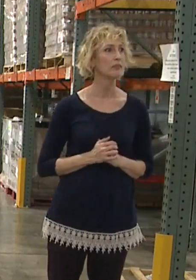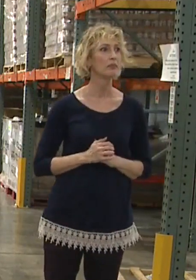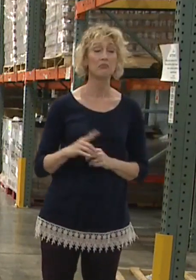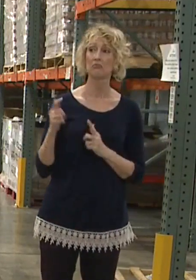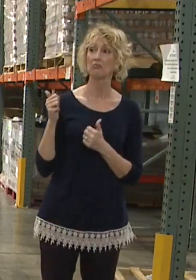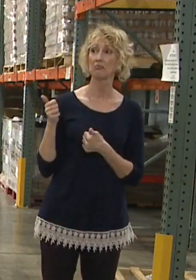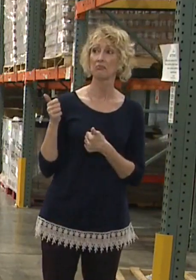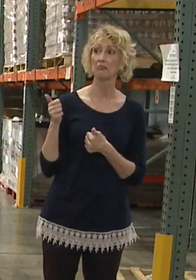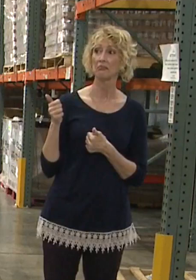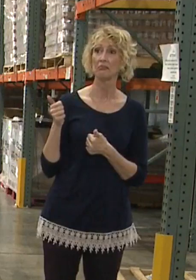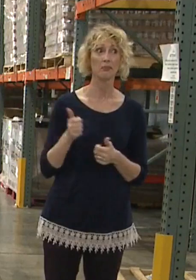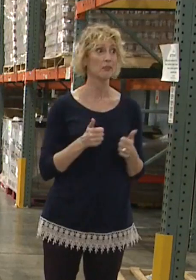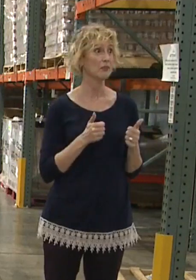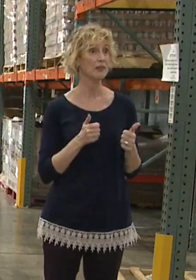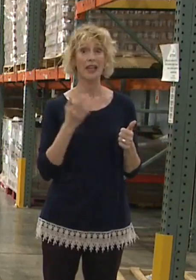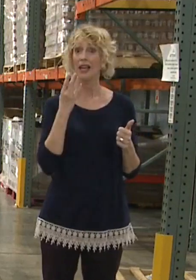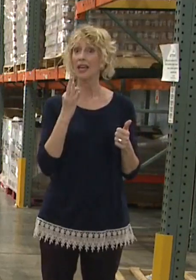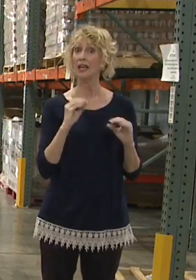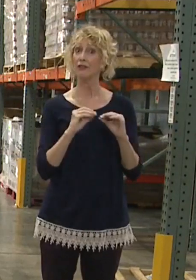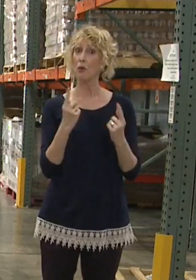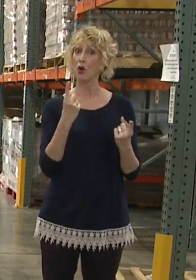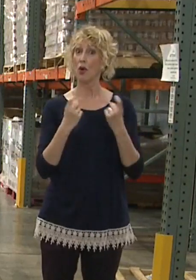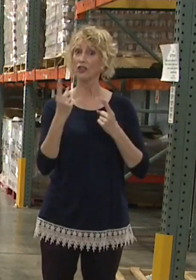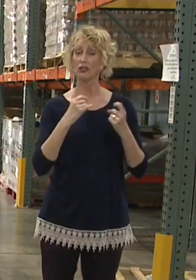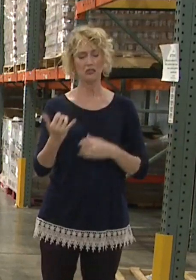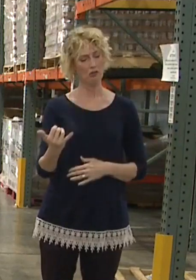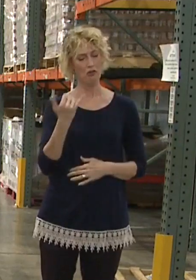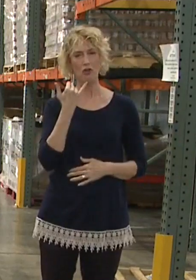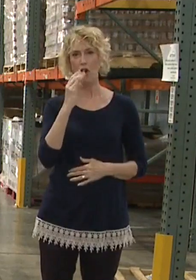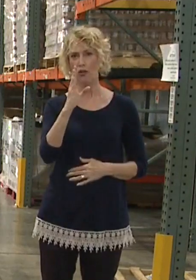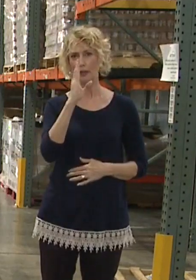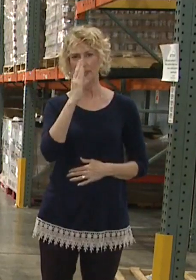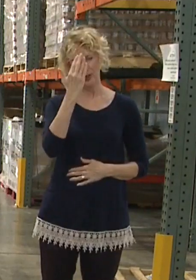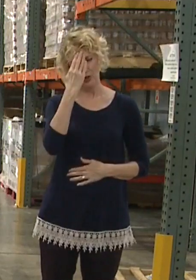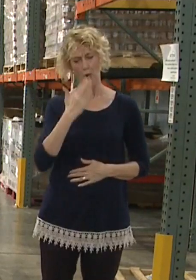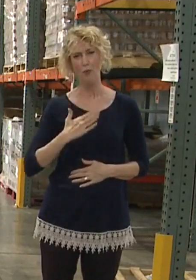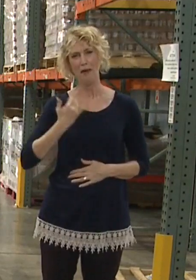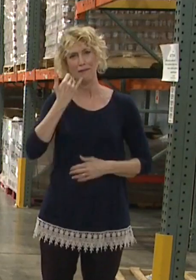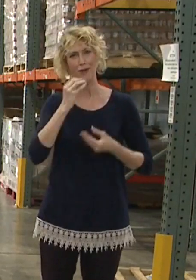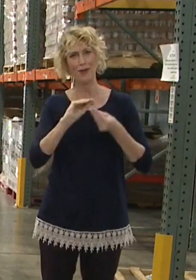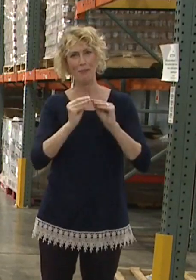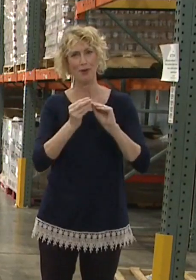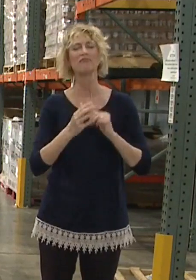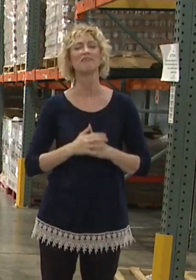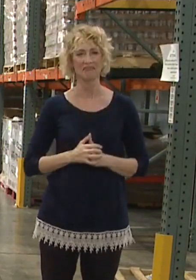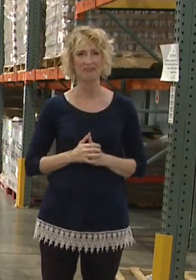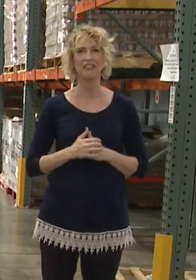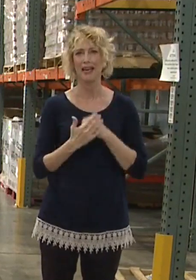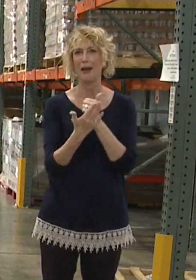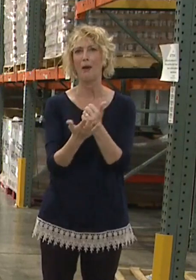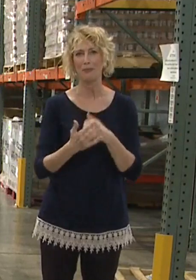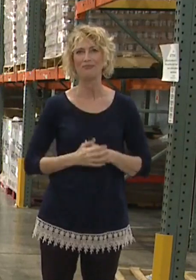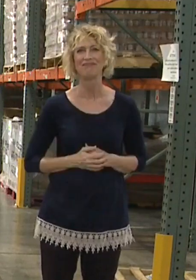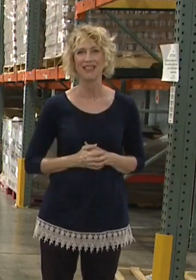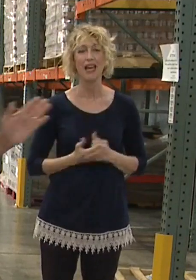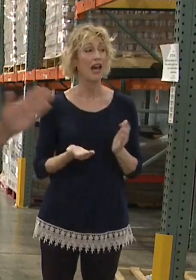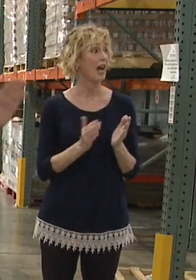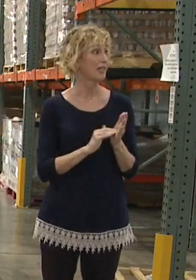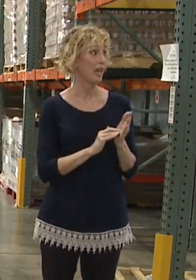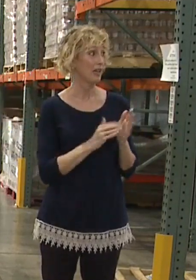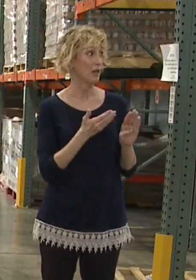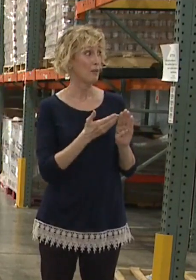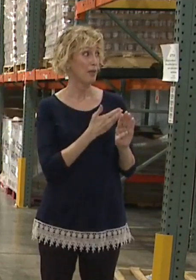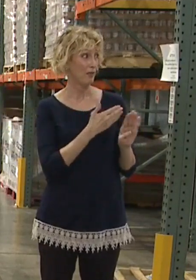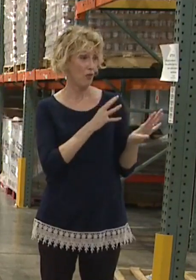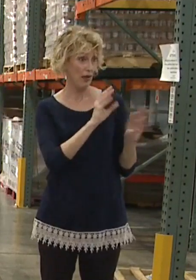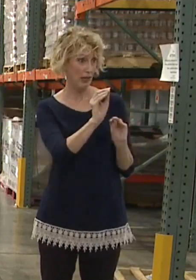If you folks have any other questions, call me direct. You guys know my line. and I can do what I can. But again, I just want to say before you guys